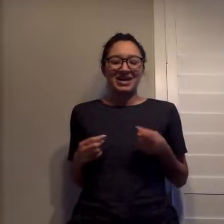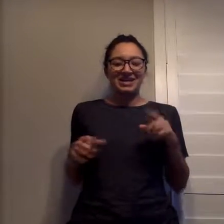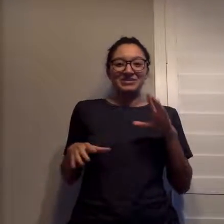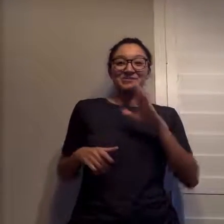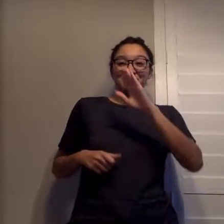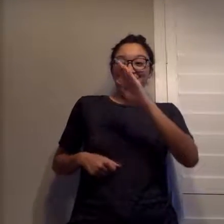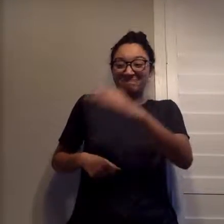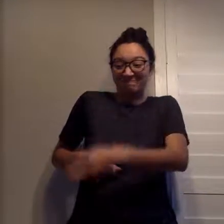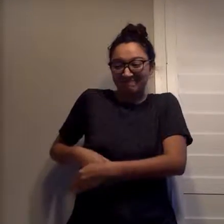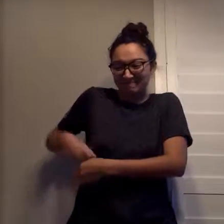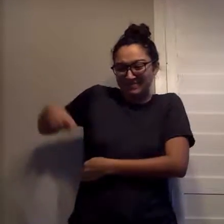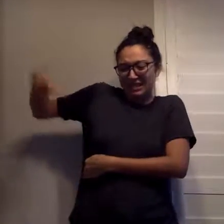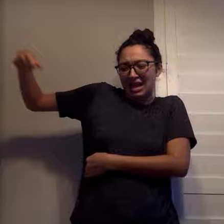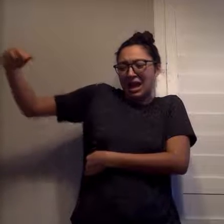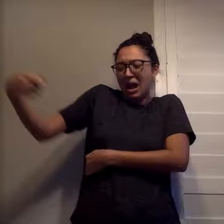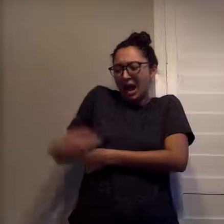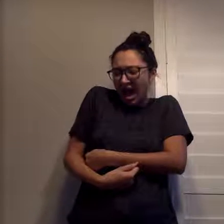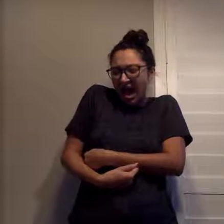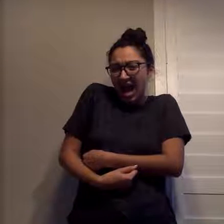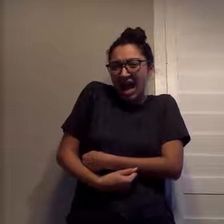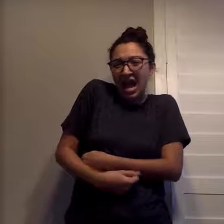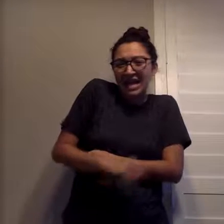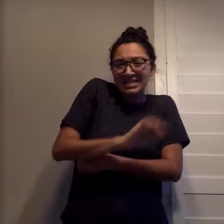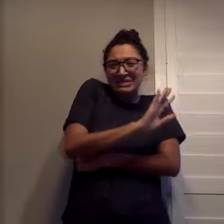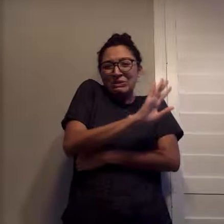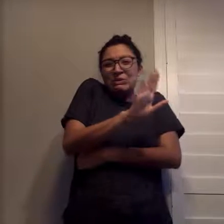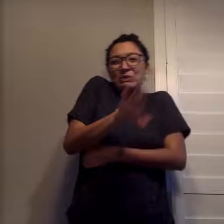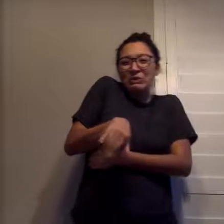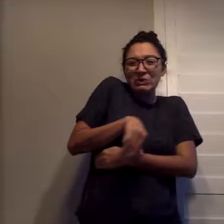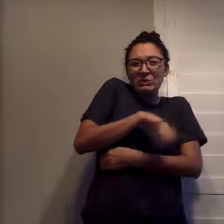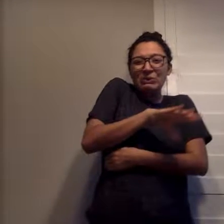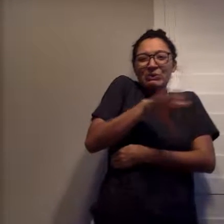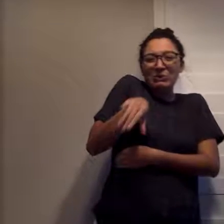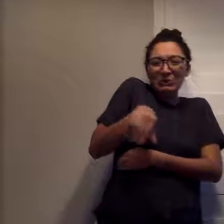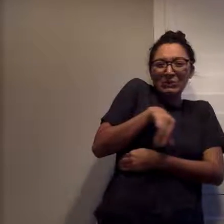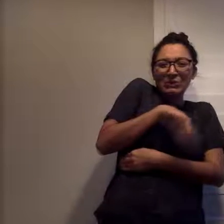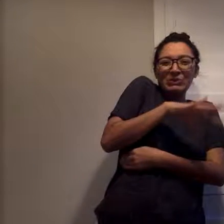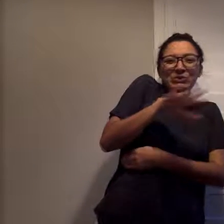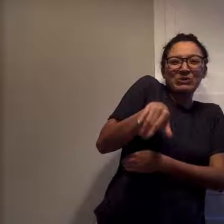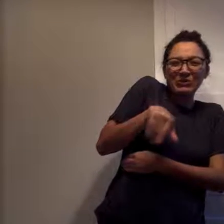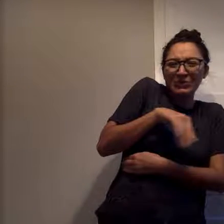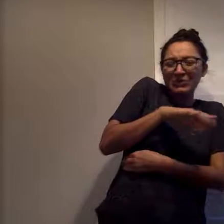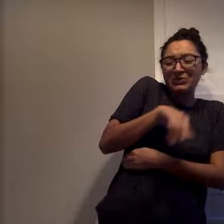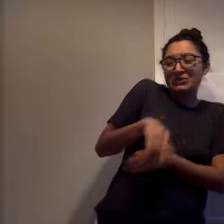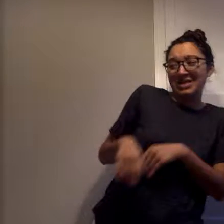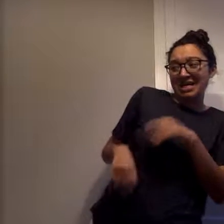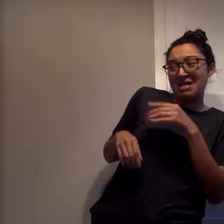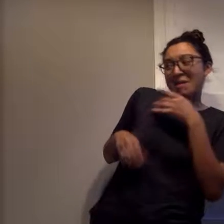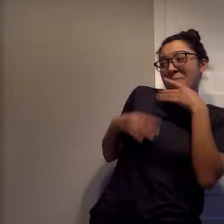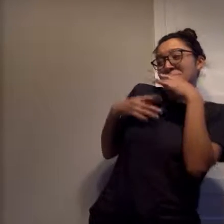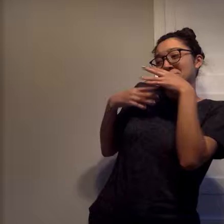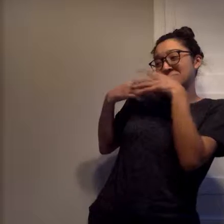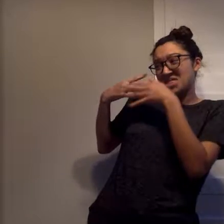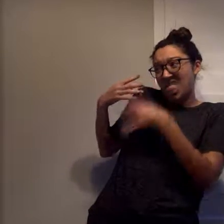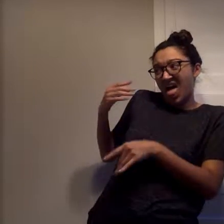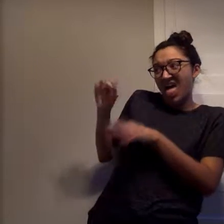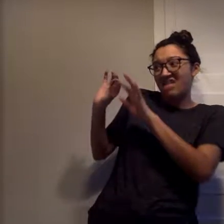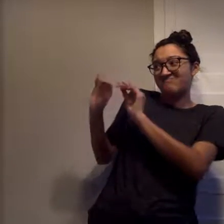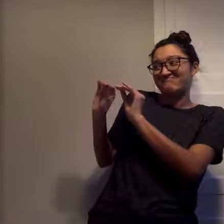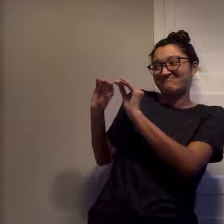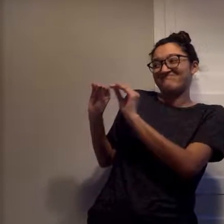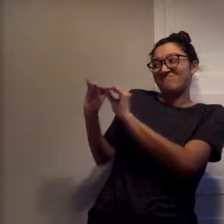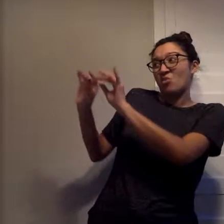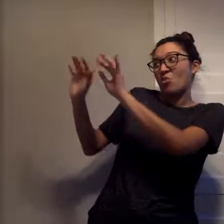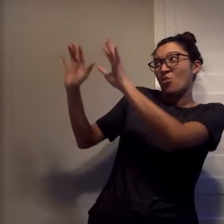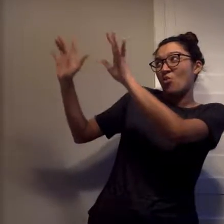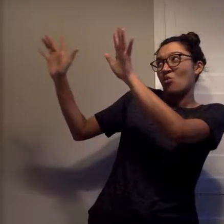my hand, and I simply swam away. Let's let that big old cloud of blood dissipate